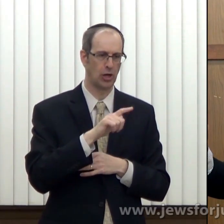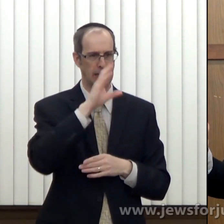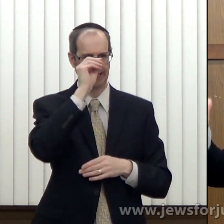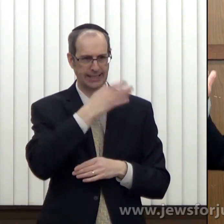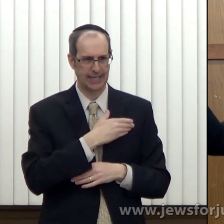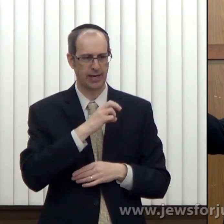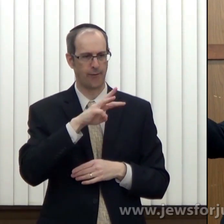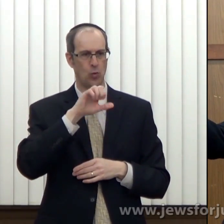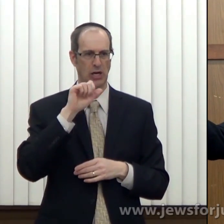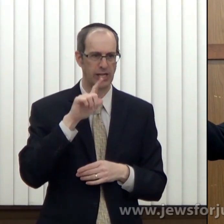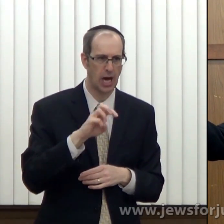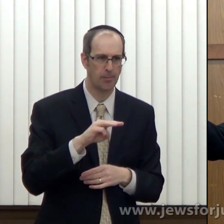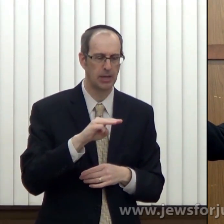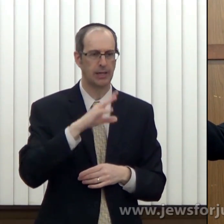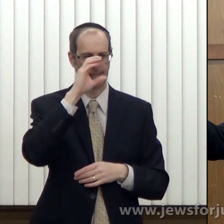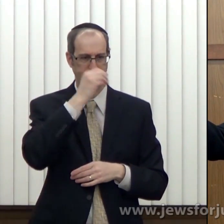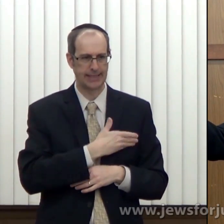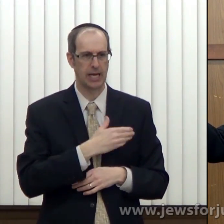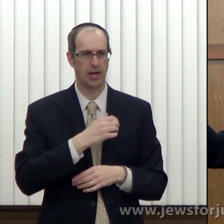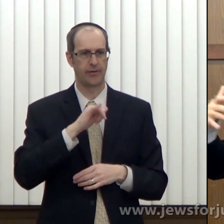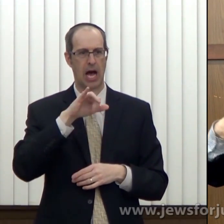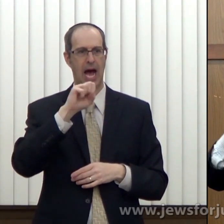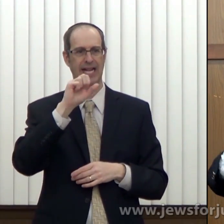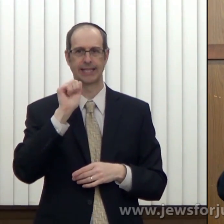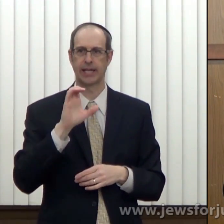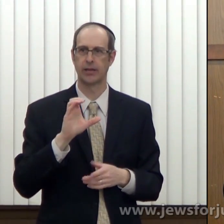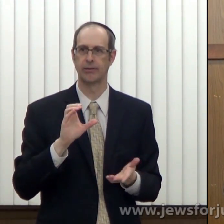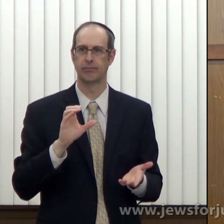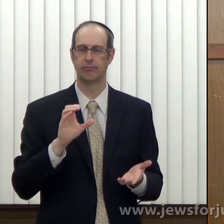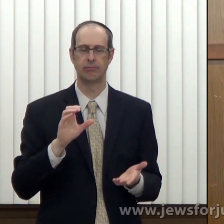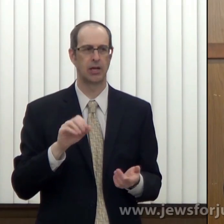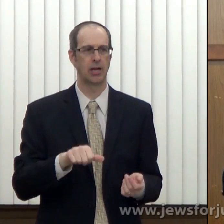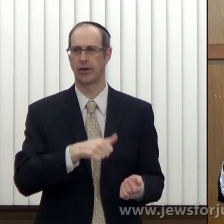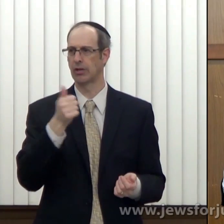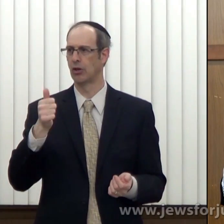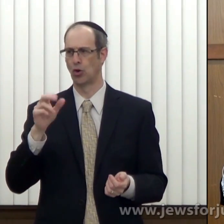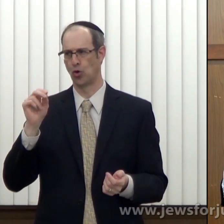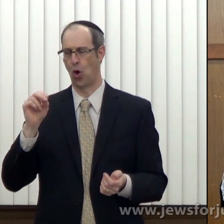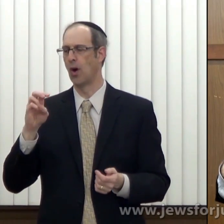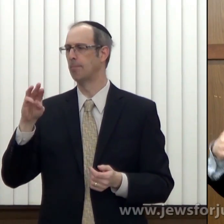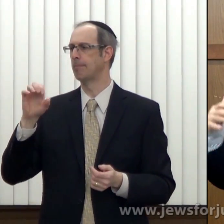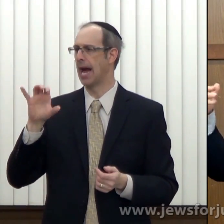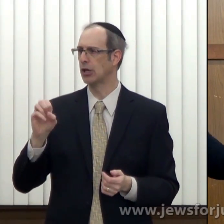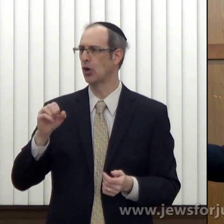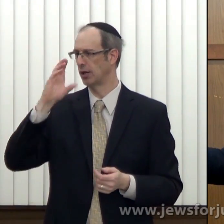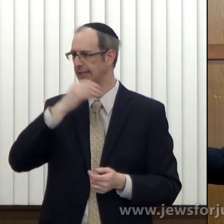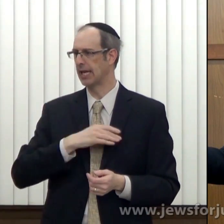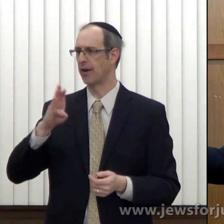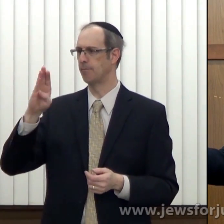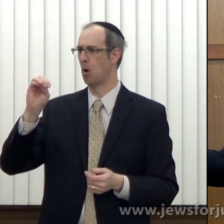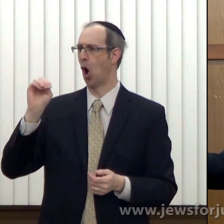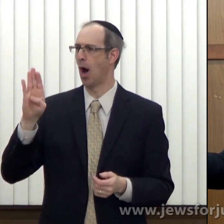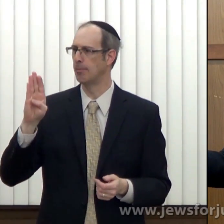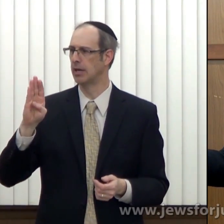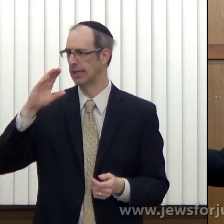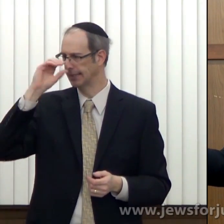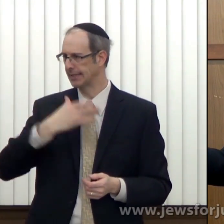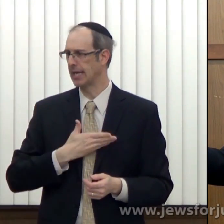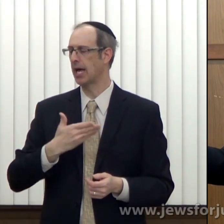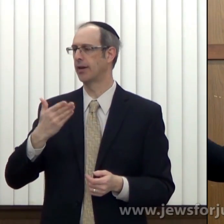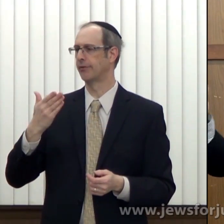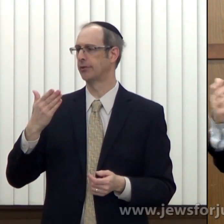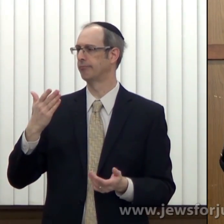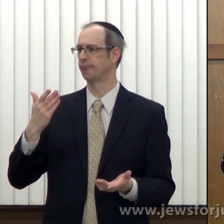son of Isaac, and someone else said, no, Michael, the son of Bob, the son